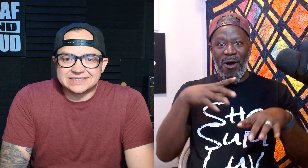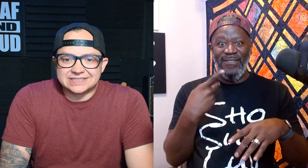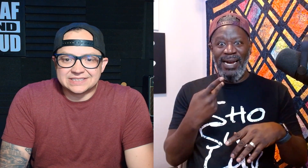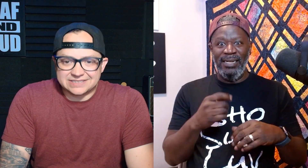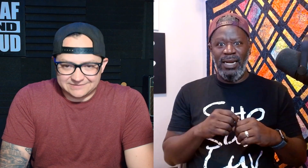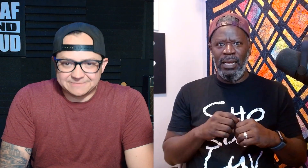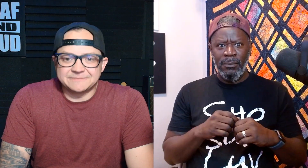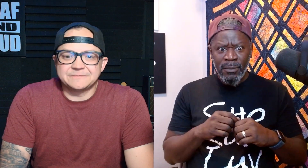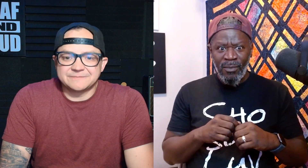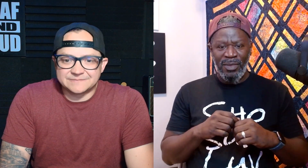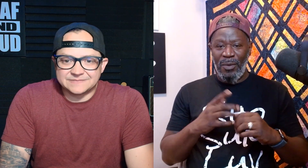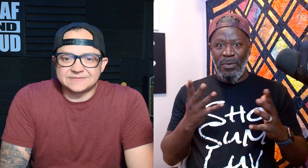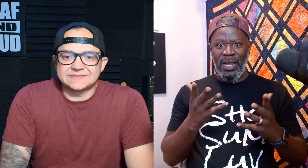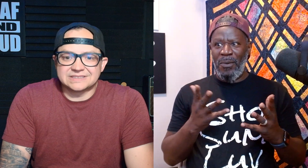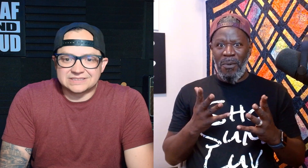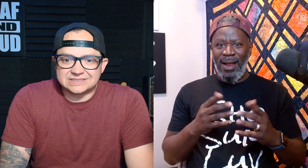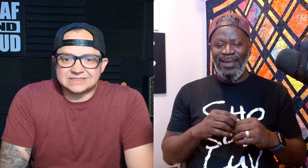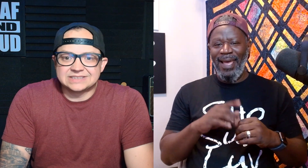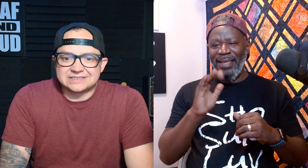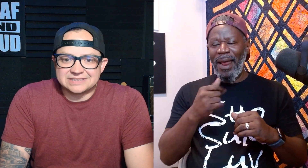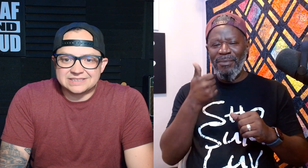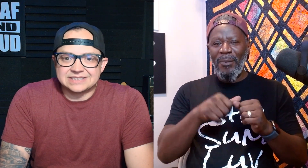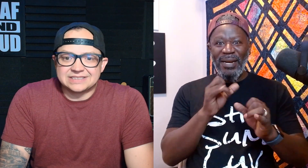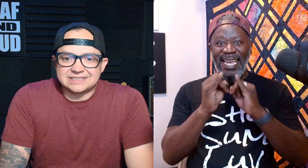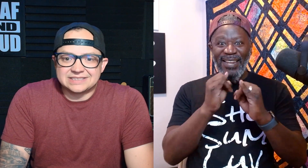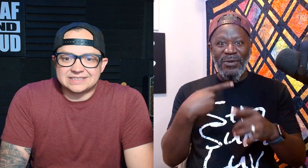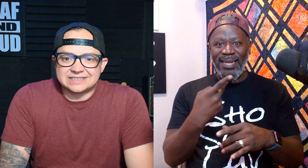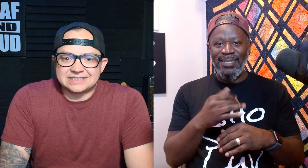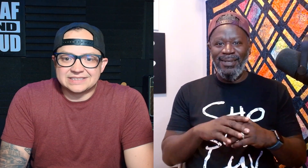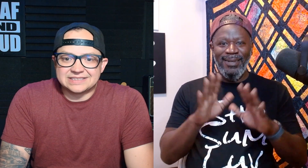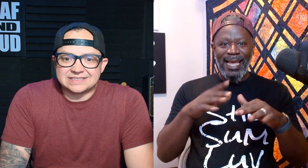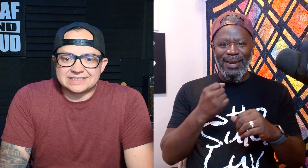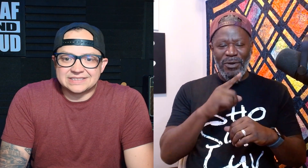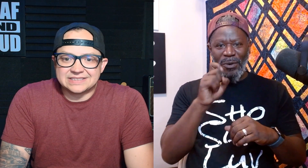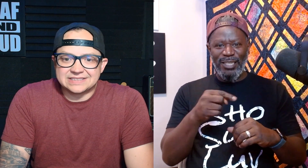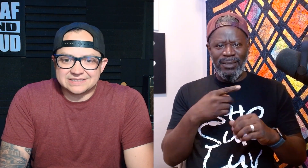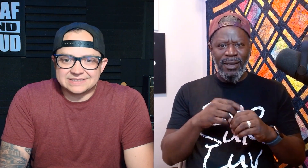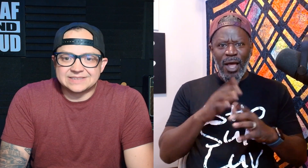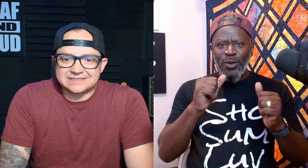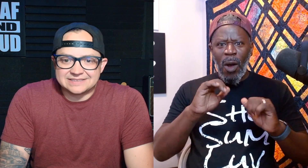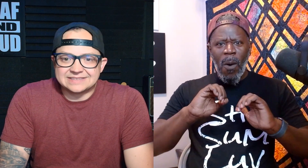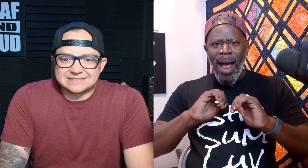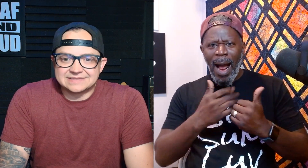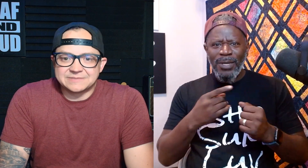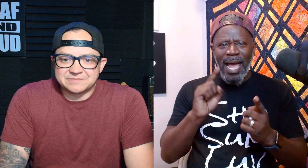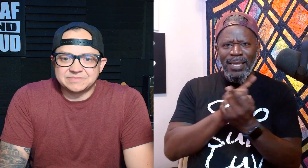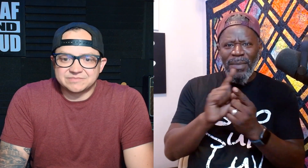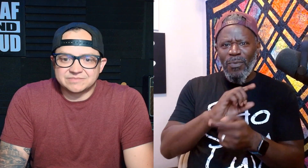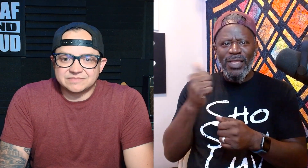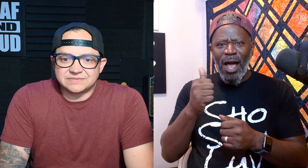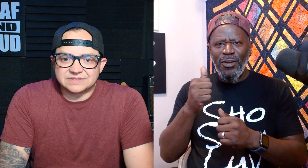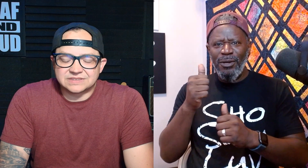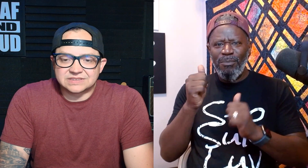in awe of us. Like, we was like, what? And then I remember when he interviewed the questions. So, how was it like